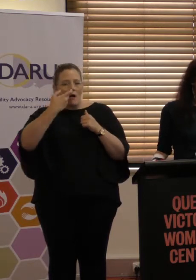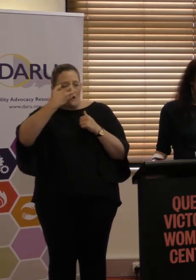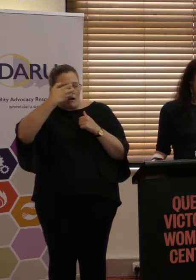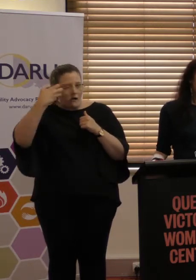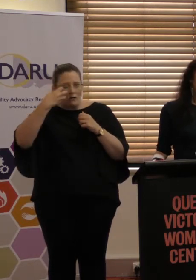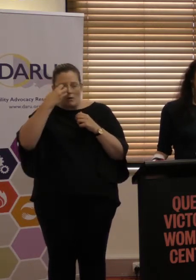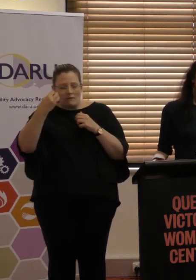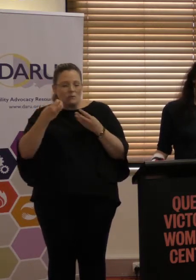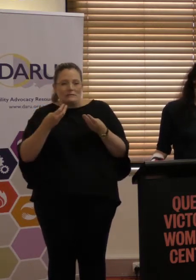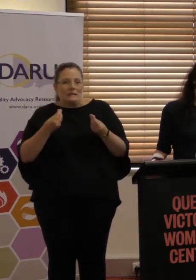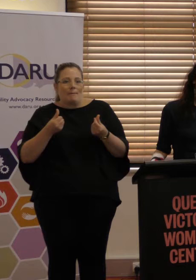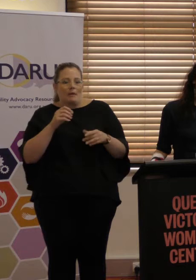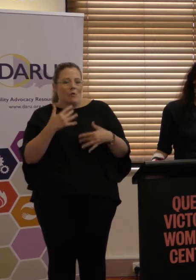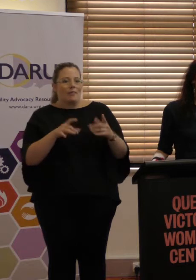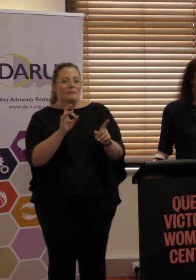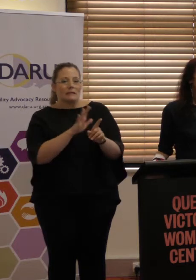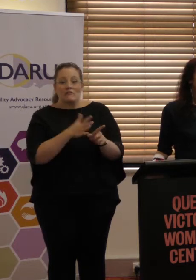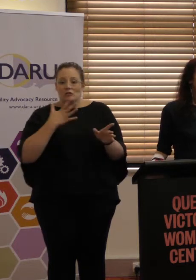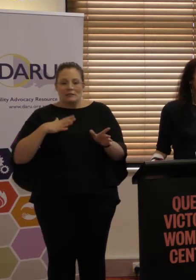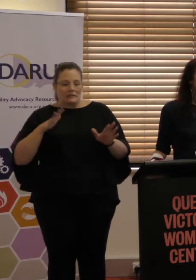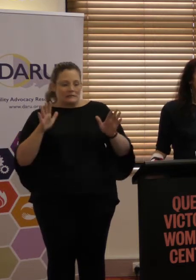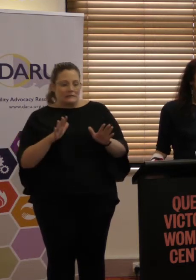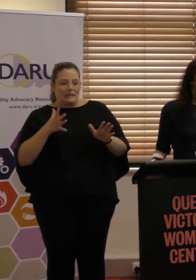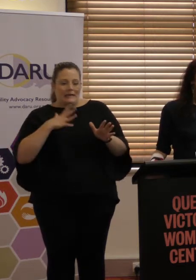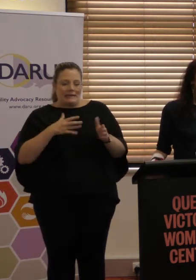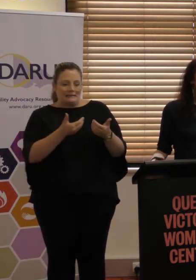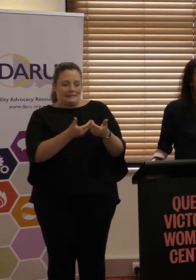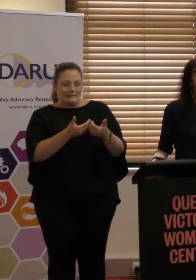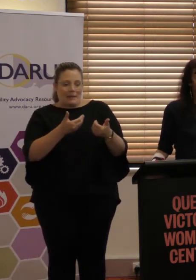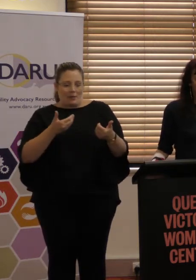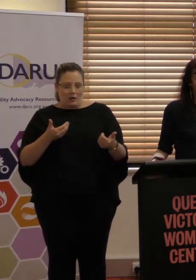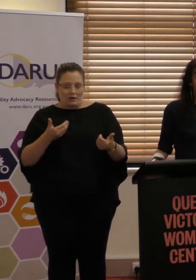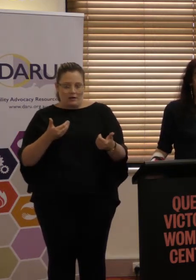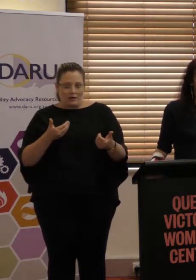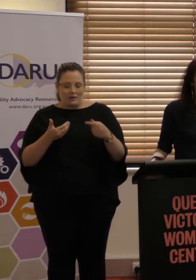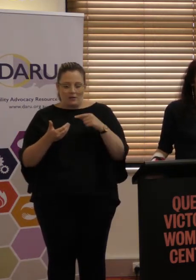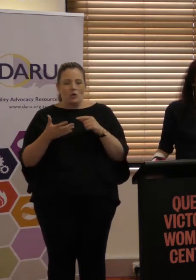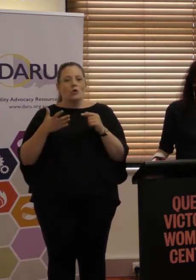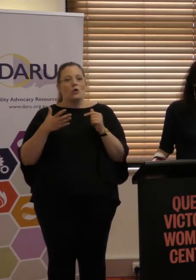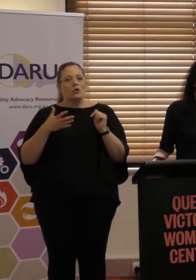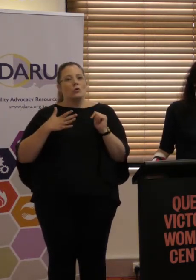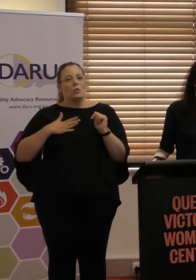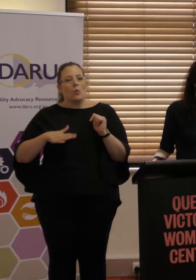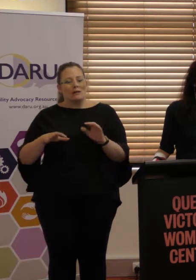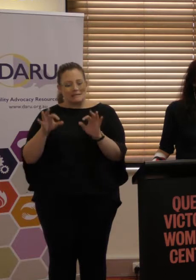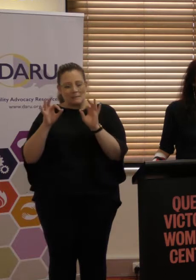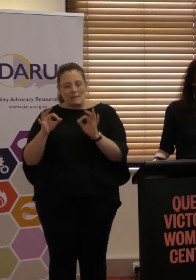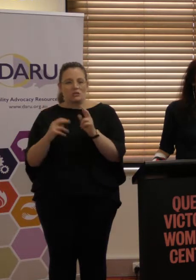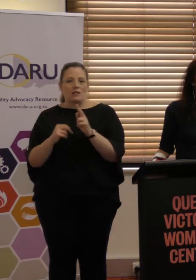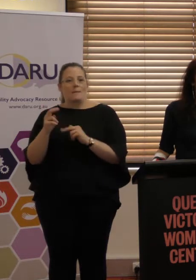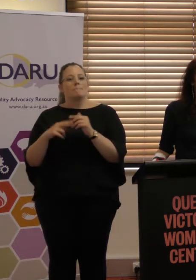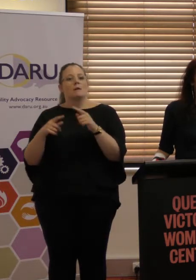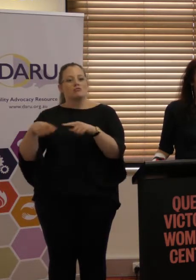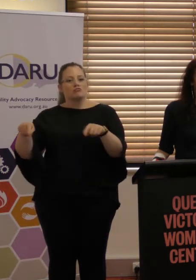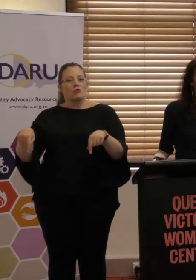eyeball, and you needed to seclude them, you would actually want a purpose-built seclusion room because you'd want it